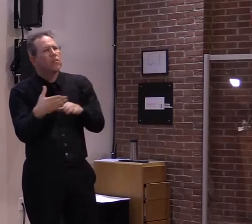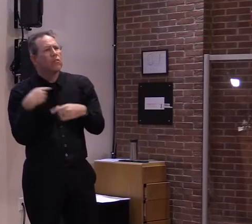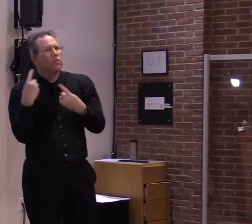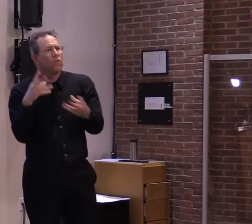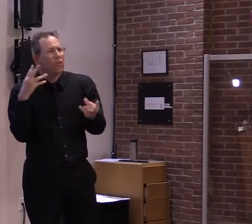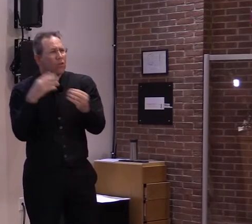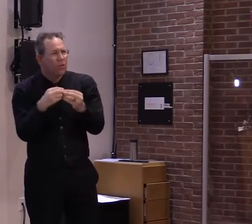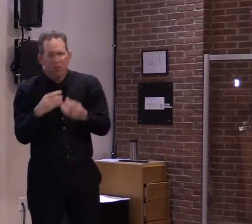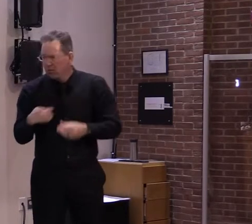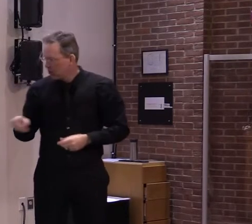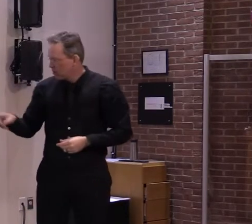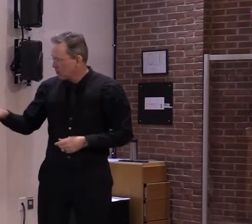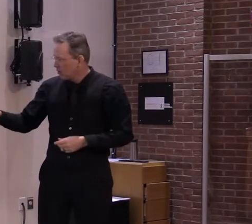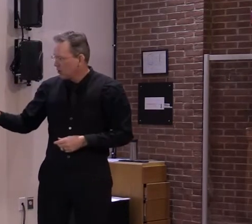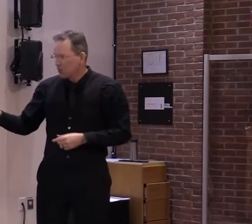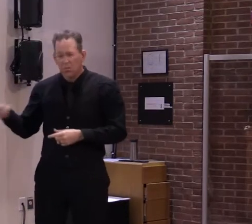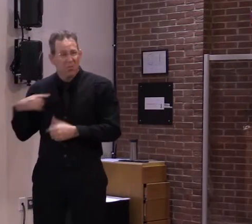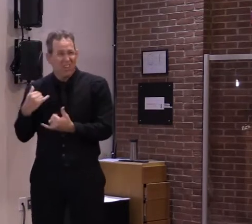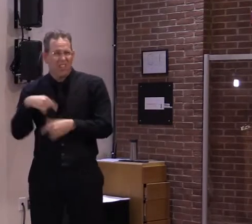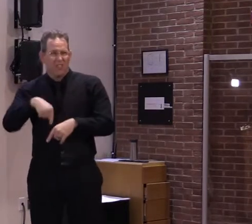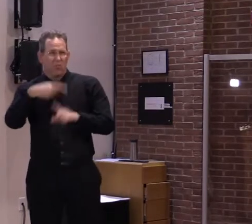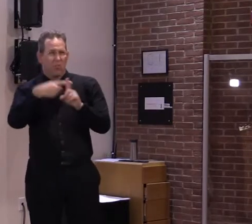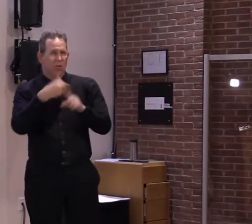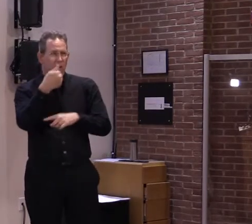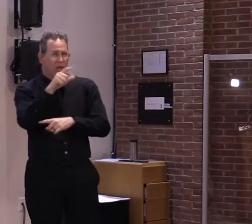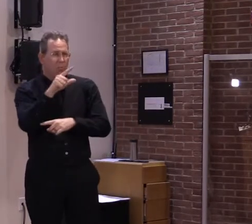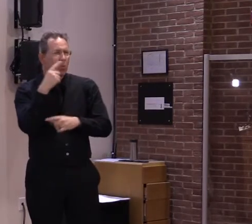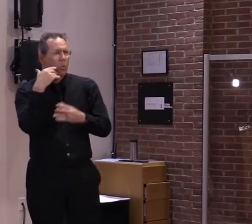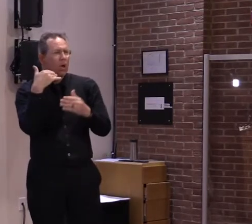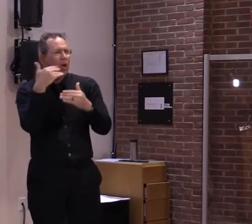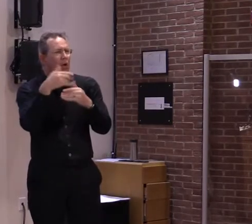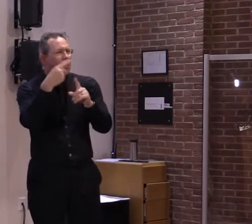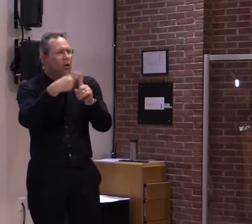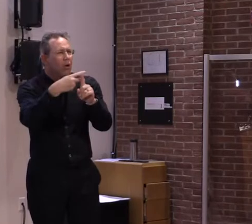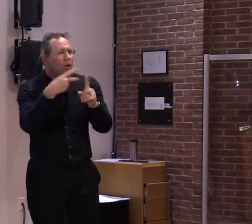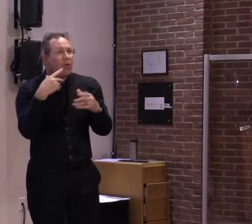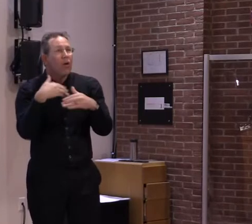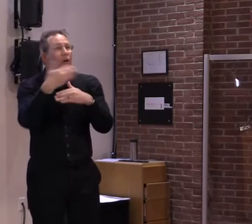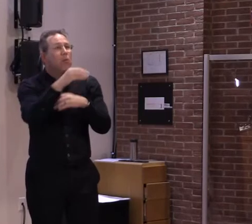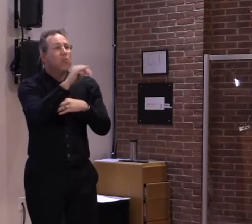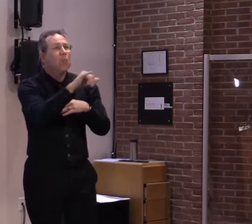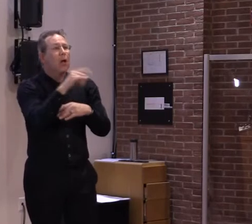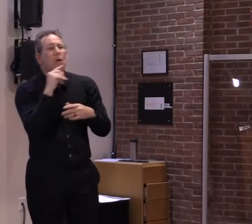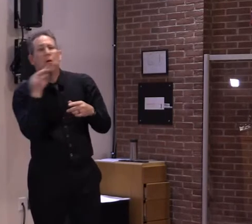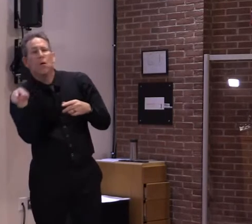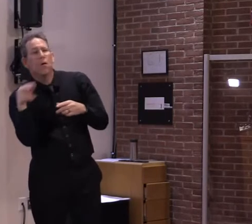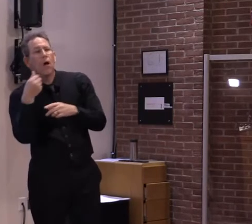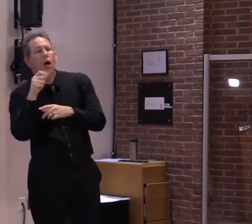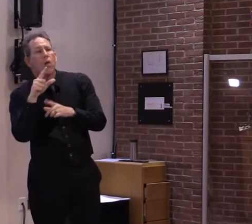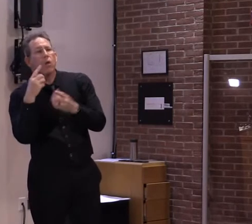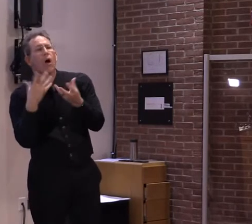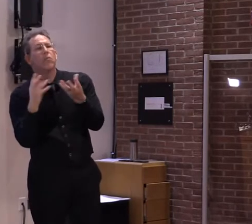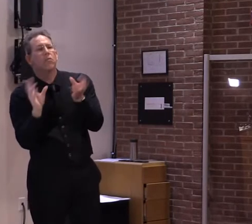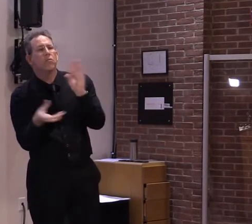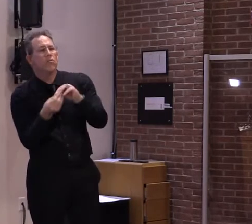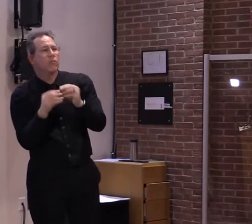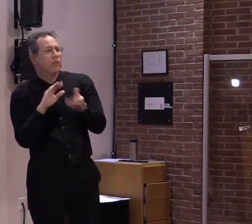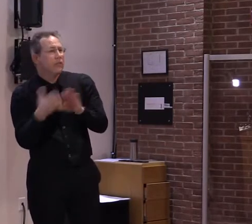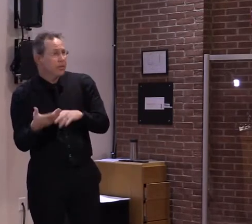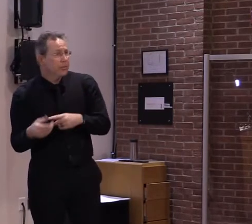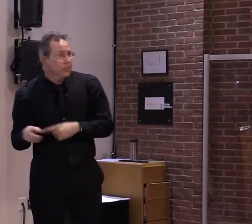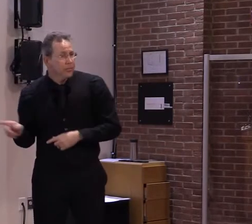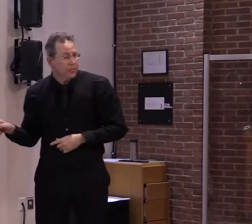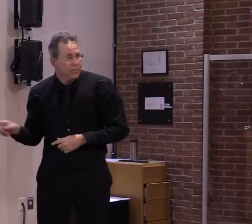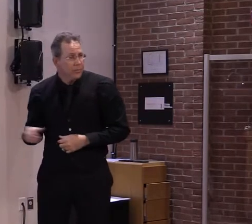April, as cases among long-term care facility residents, those who are over 70 years old, as well as the number of people requiring